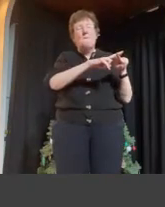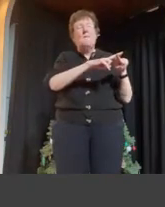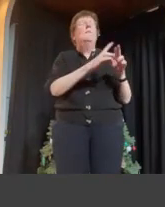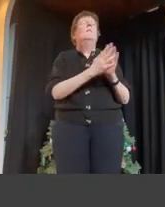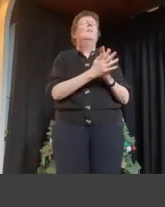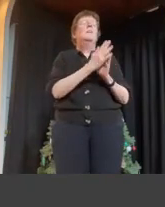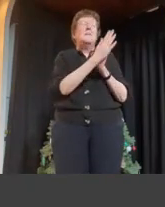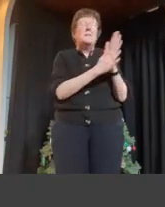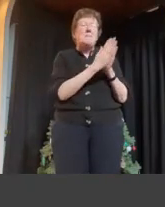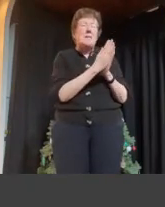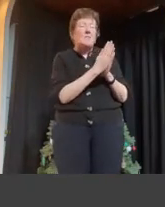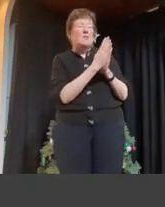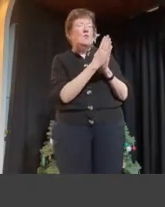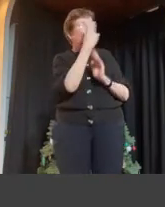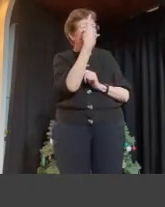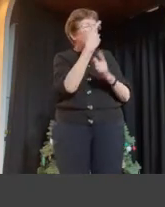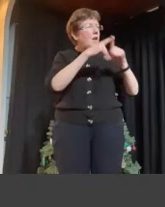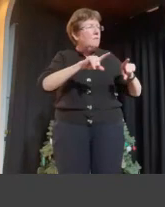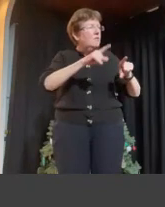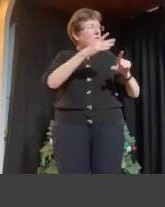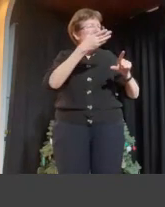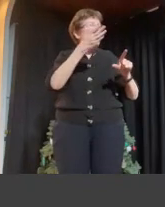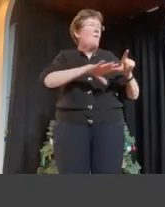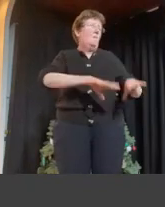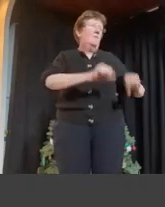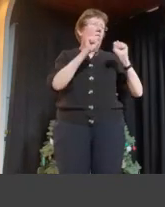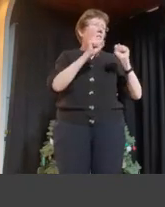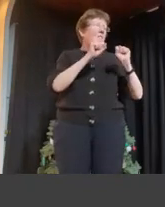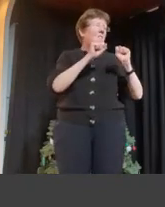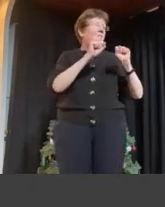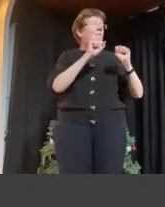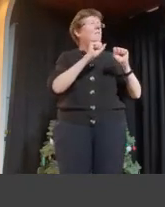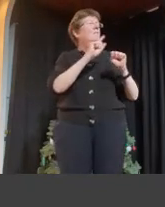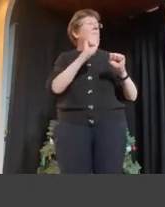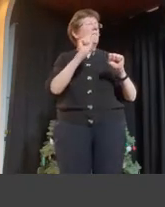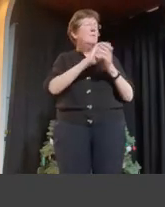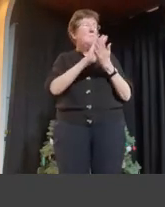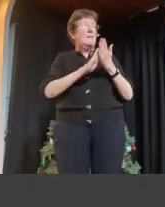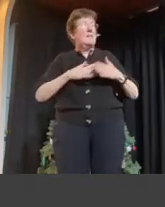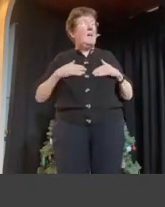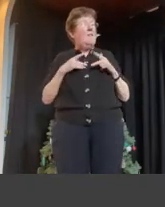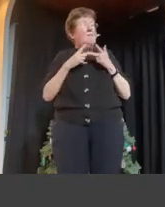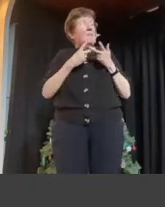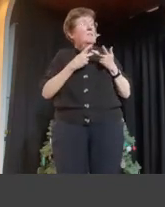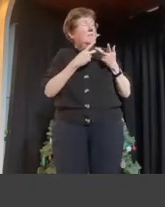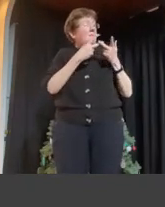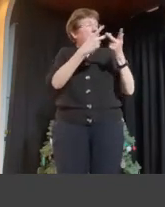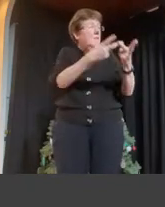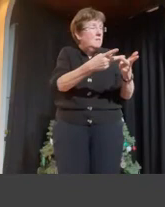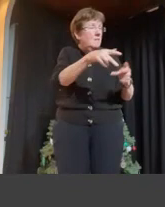And the TOOF playgroup, you see there, that TOOF model, means 2 languages from the